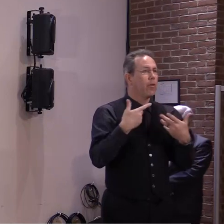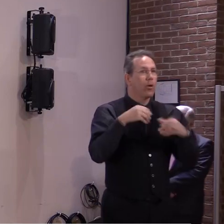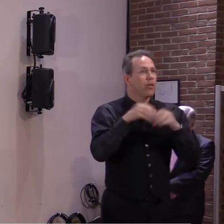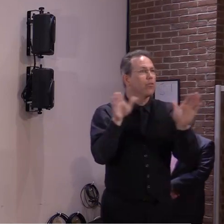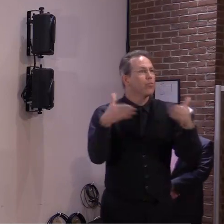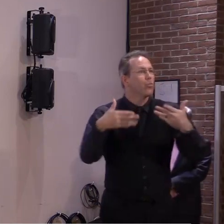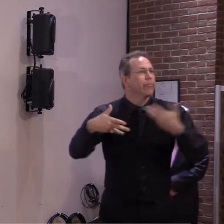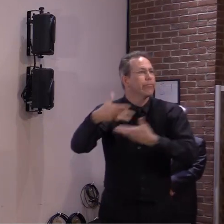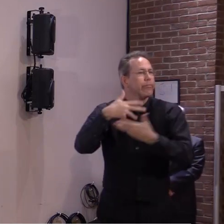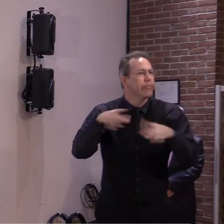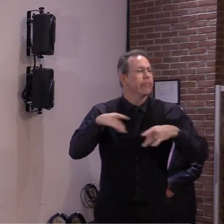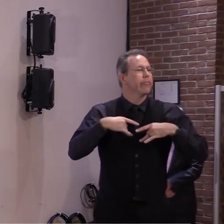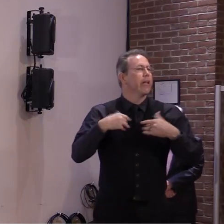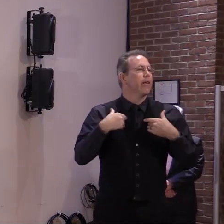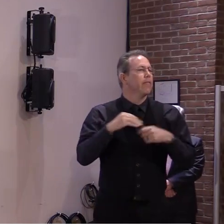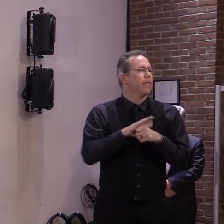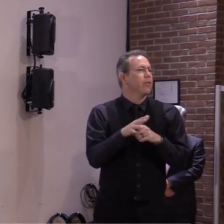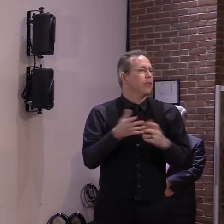Thank you.